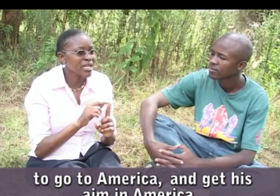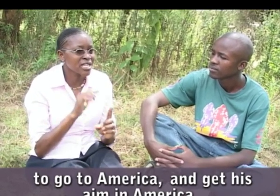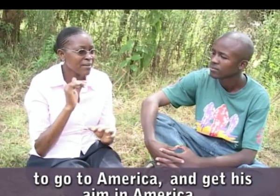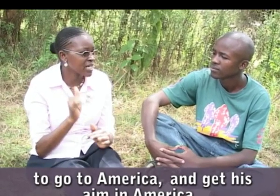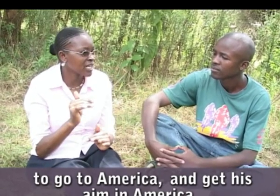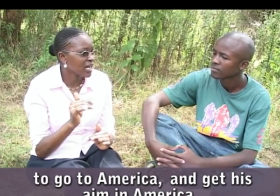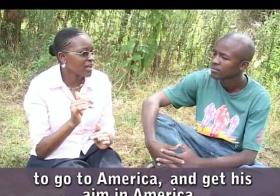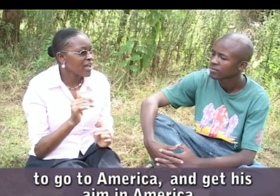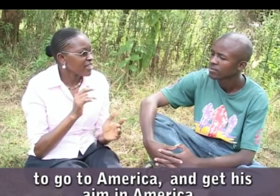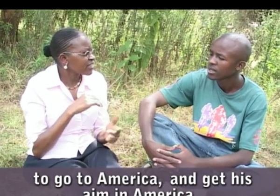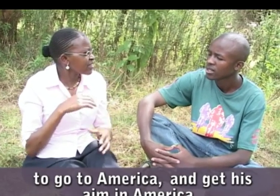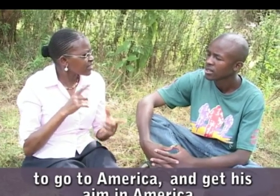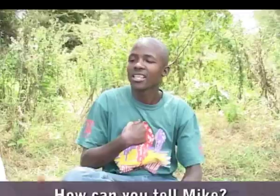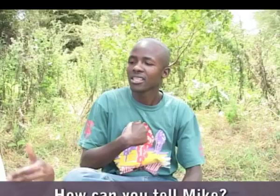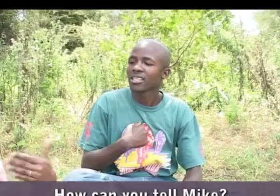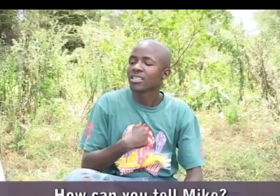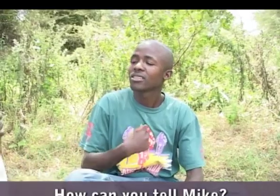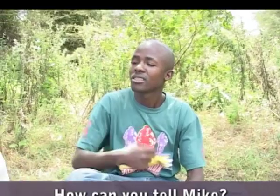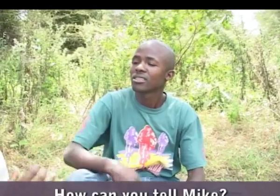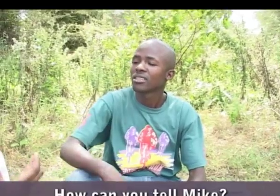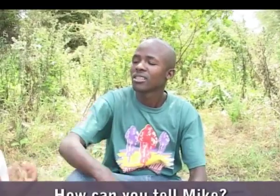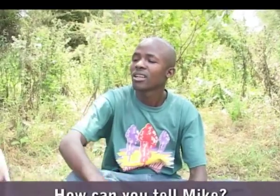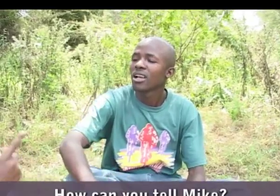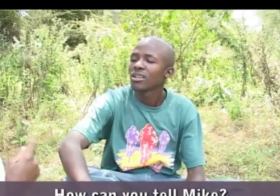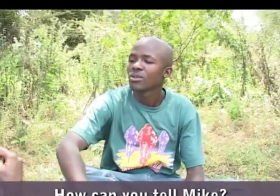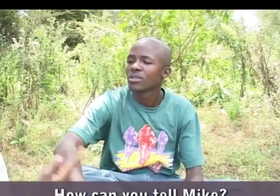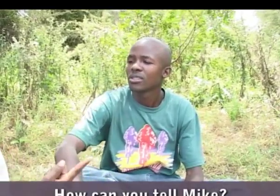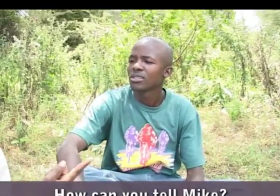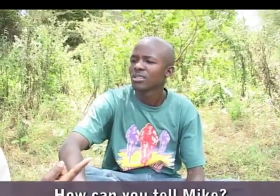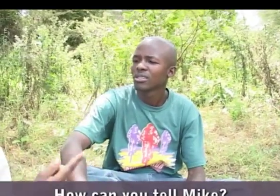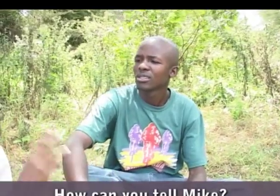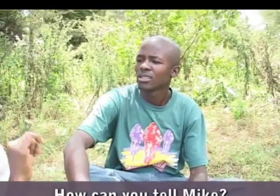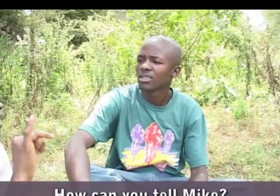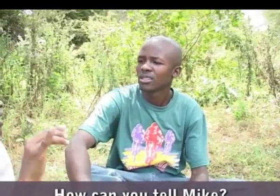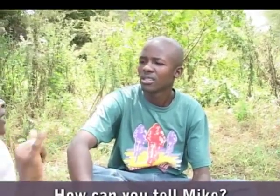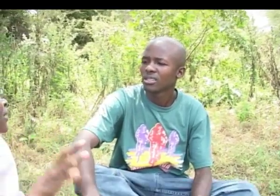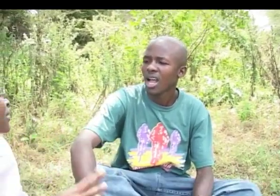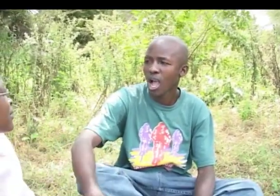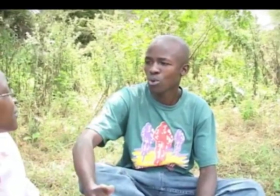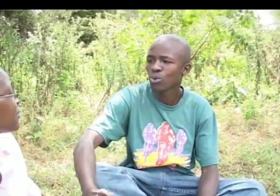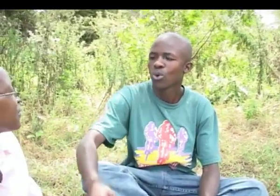in America. How can you tell Mike?